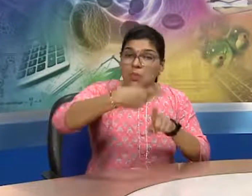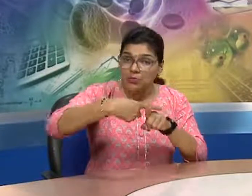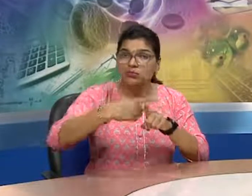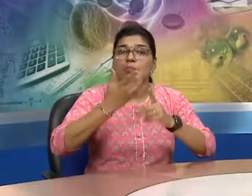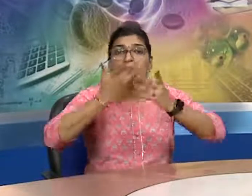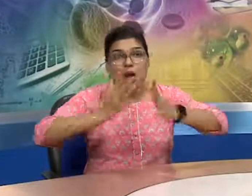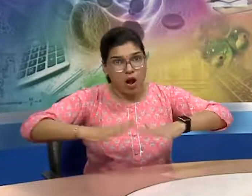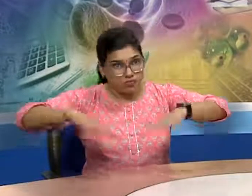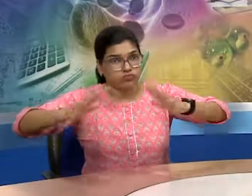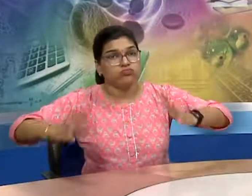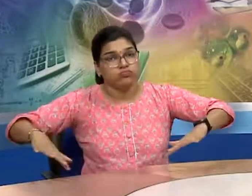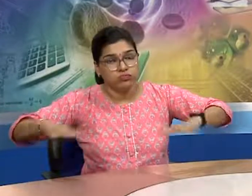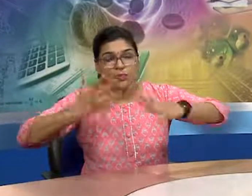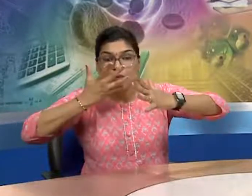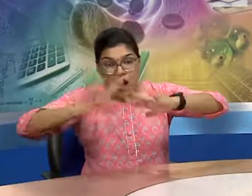environment.